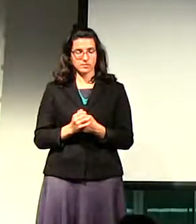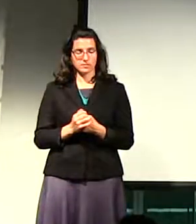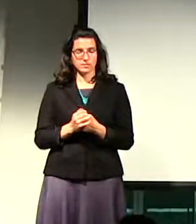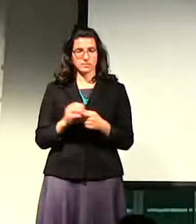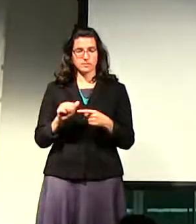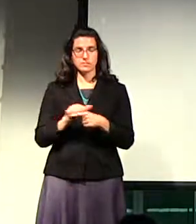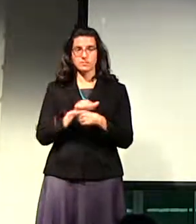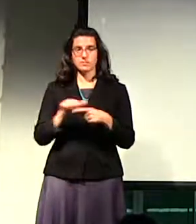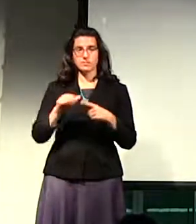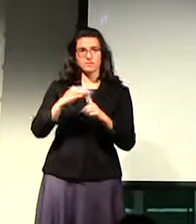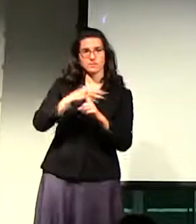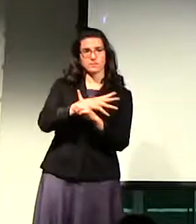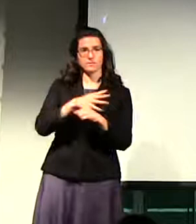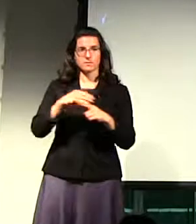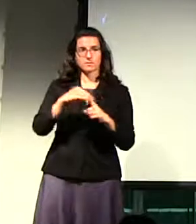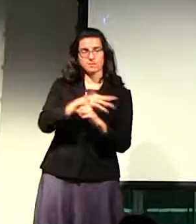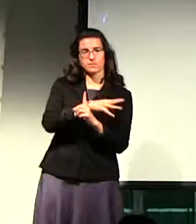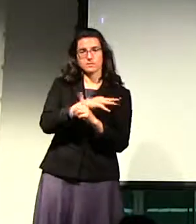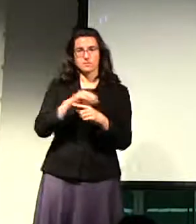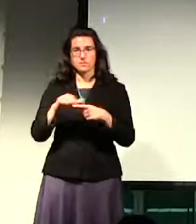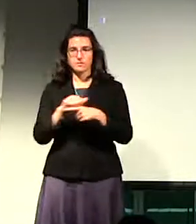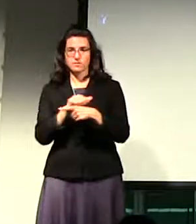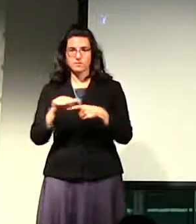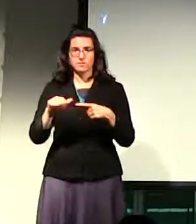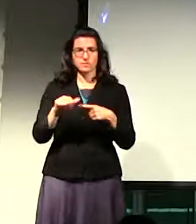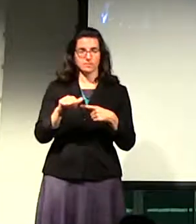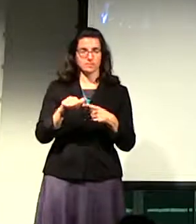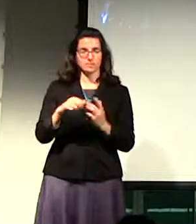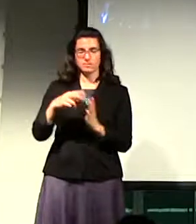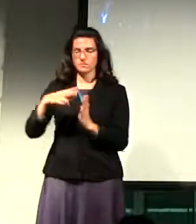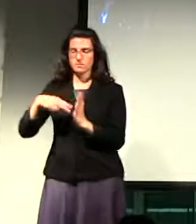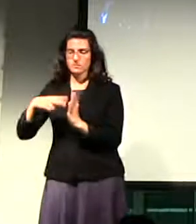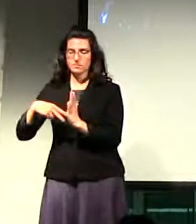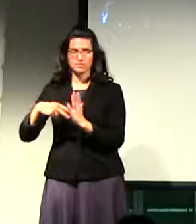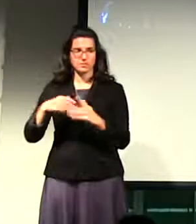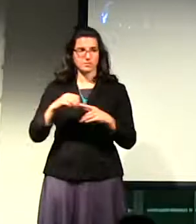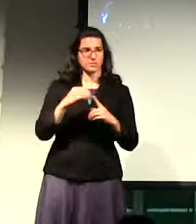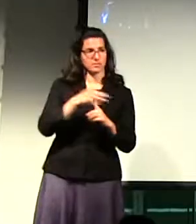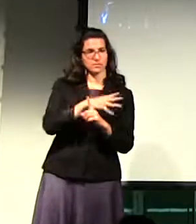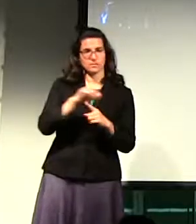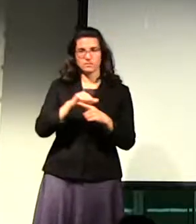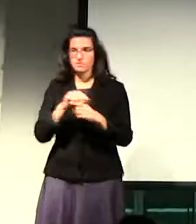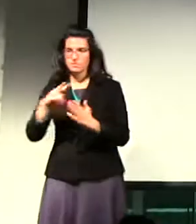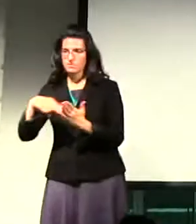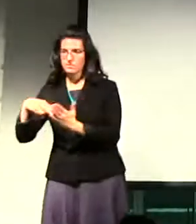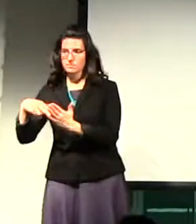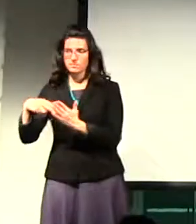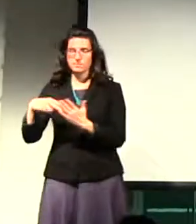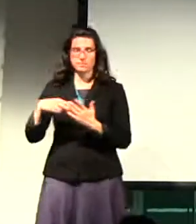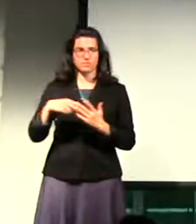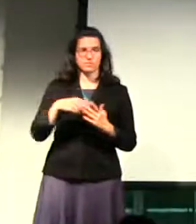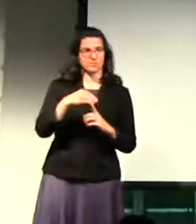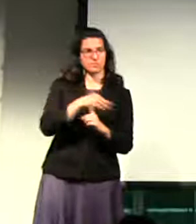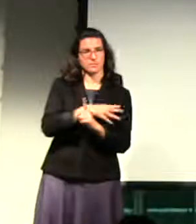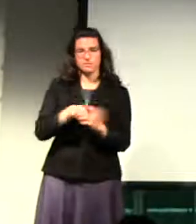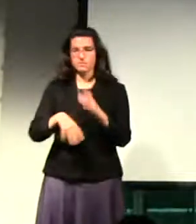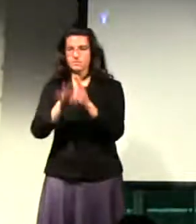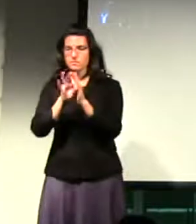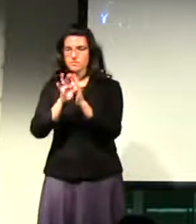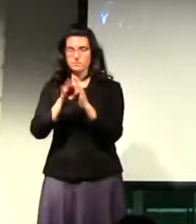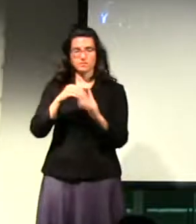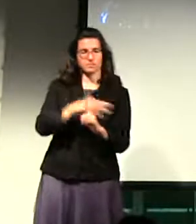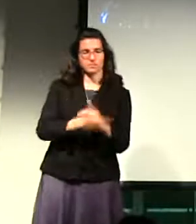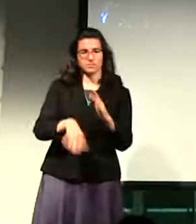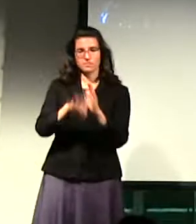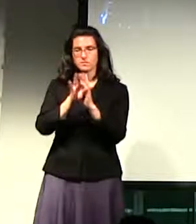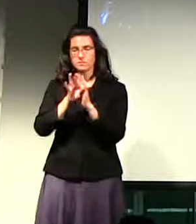shadows, shadow, found, shadow, found, shadow, found, shadow, found, shadow, founded,